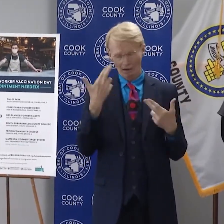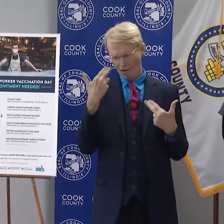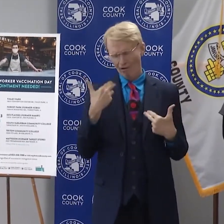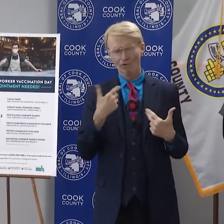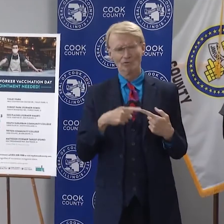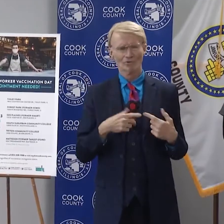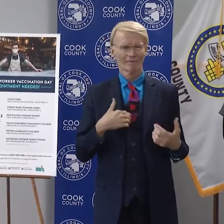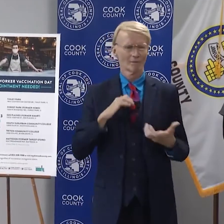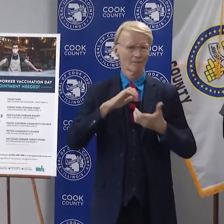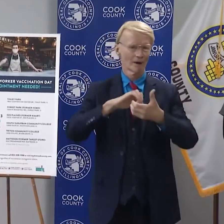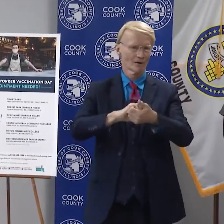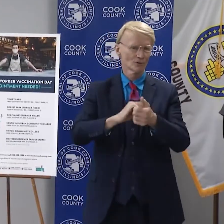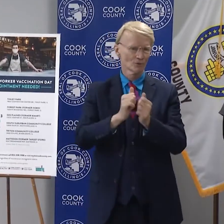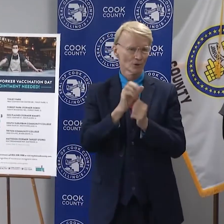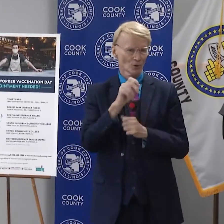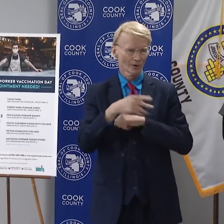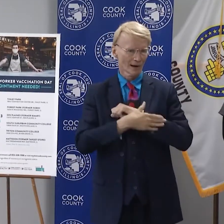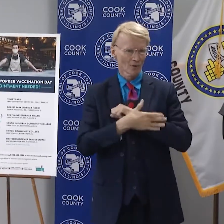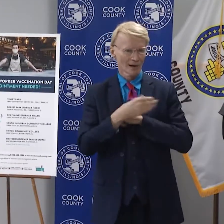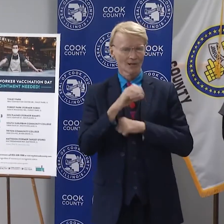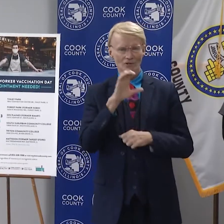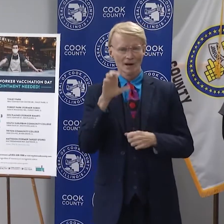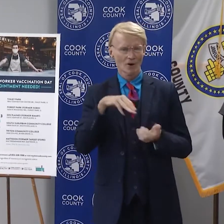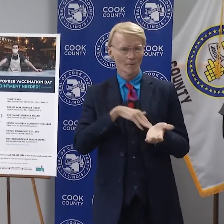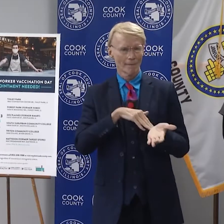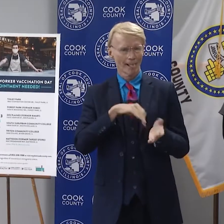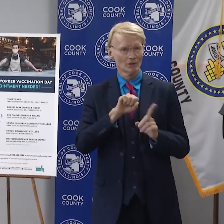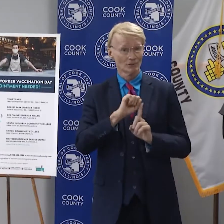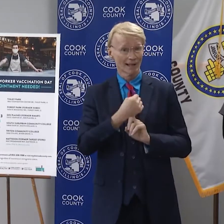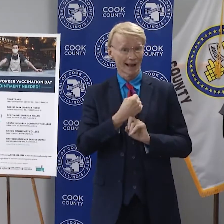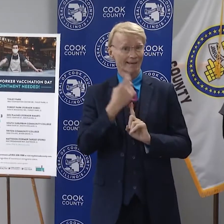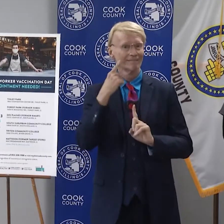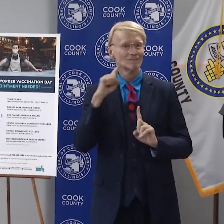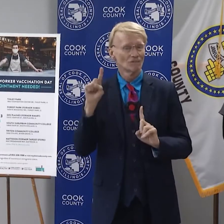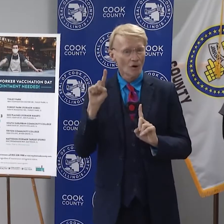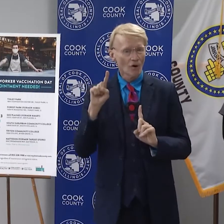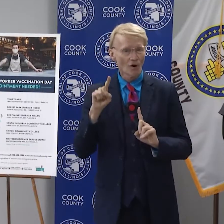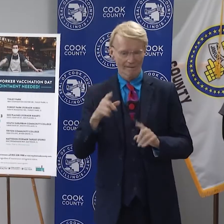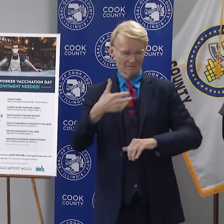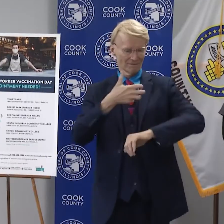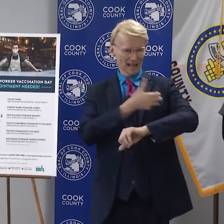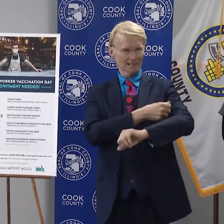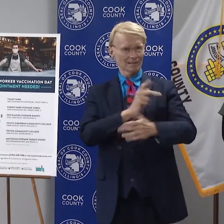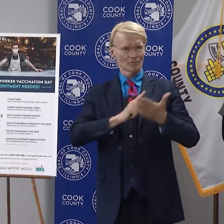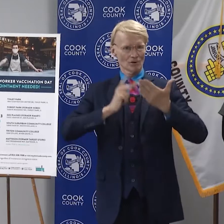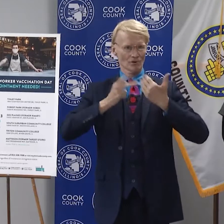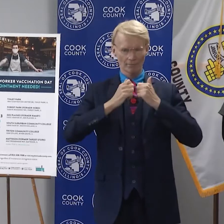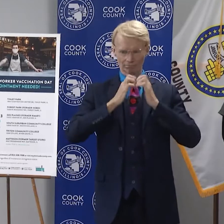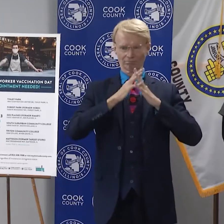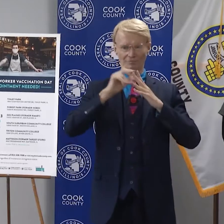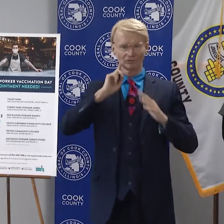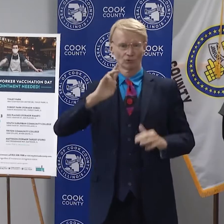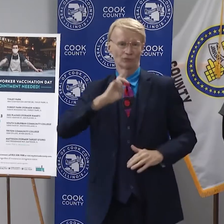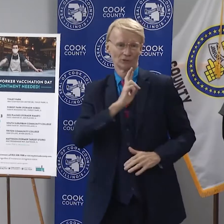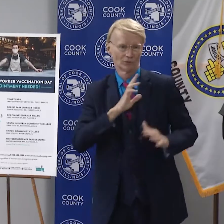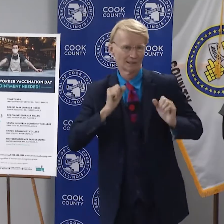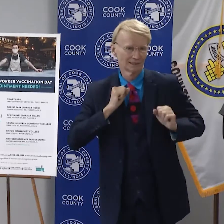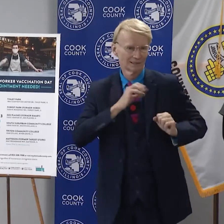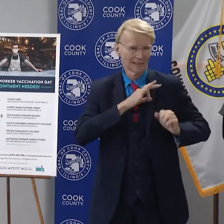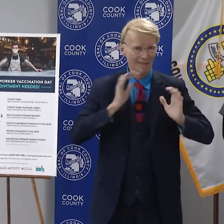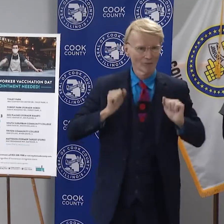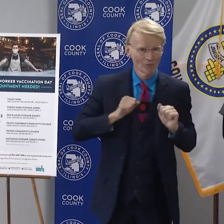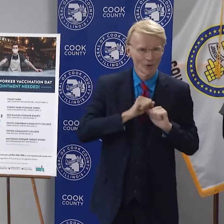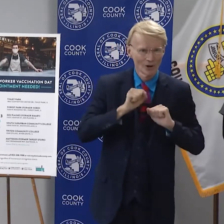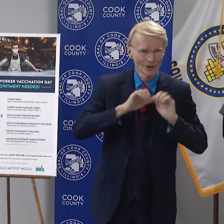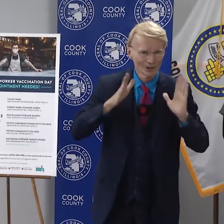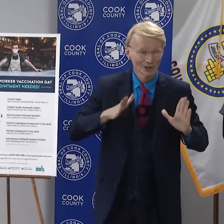to partner with Cook County and the Chicago Medical Society on this vaccination initiative for restaurant and hospitality workers. We